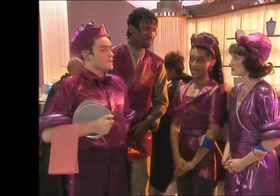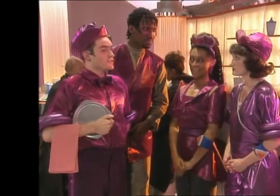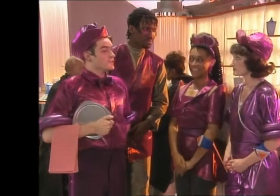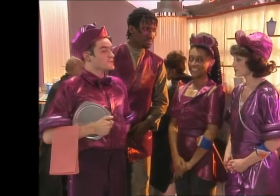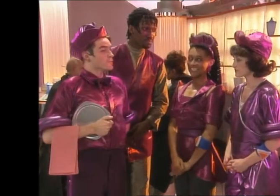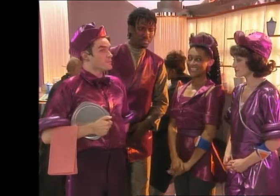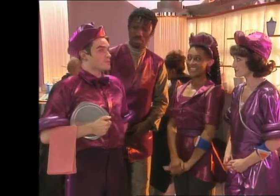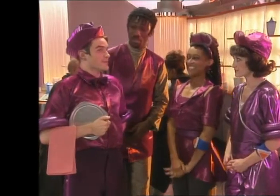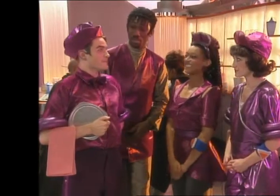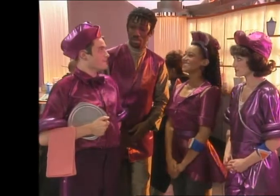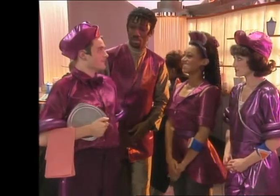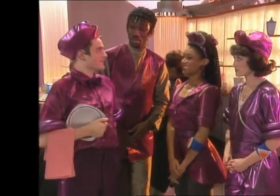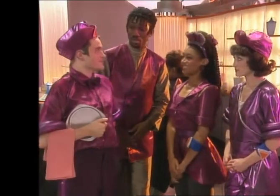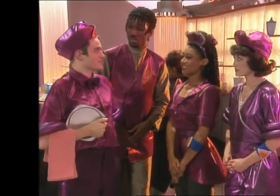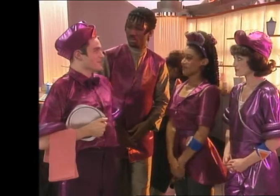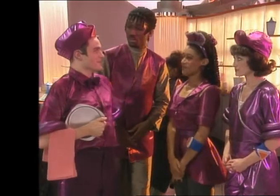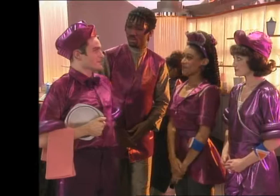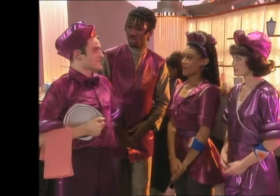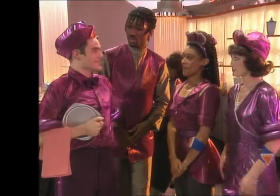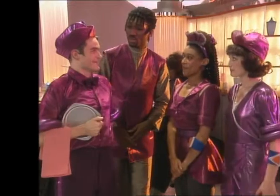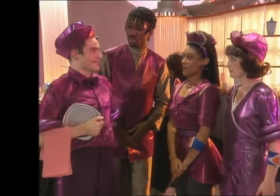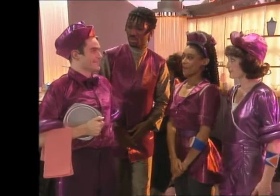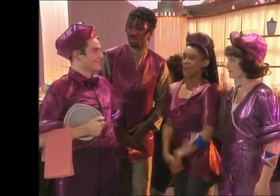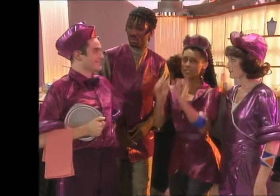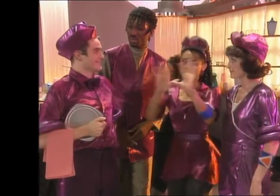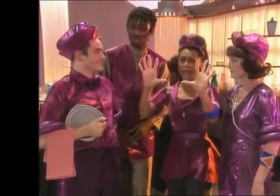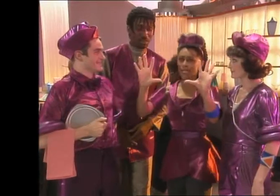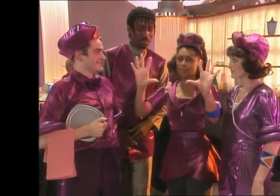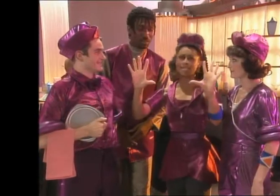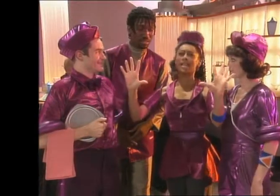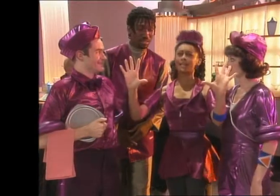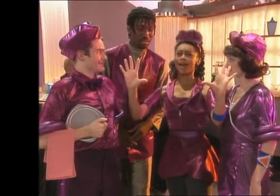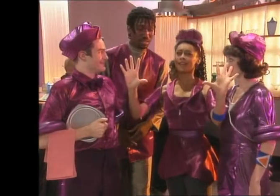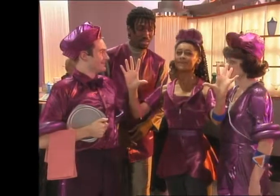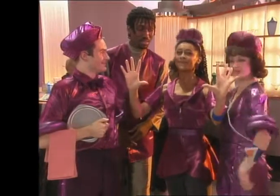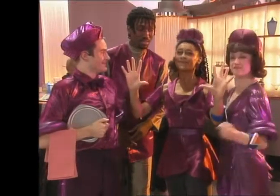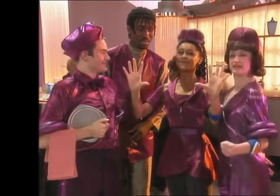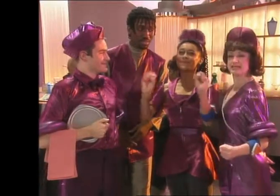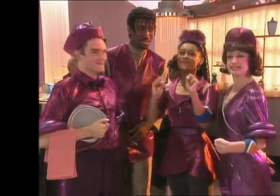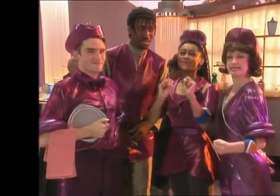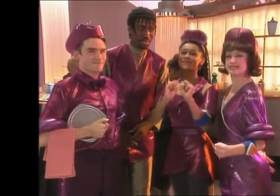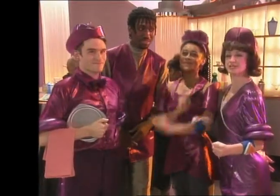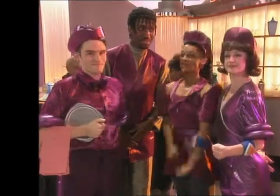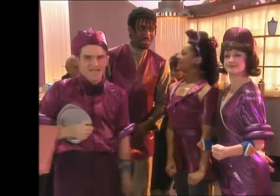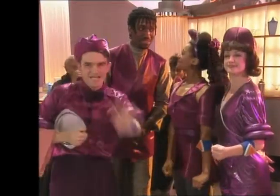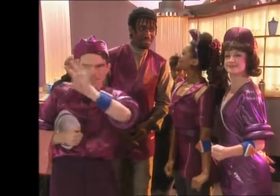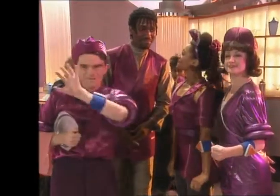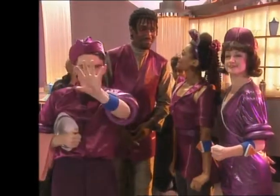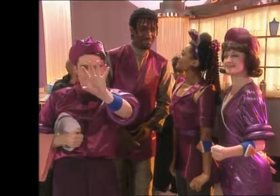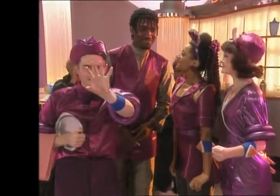if you don't want to be. What does this sound like? Gal Gallagher. Vic Technician. An Infinity